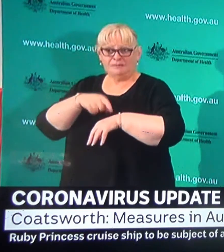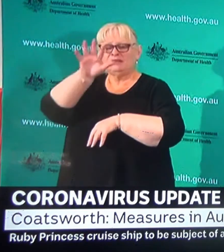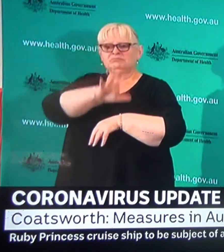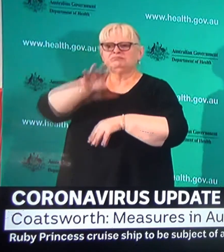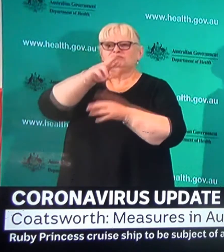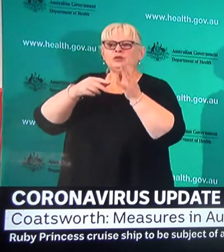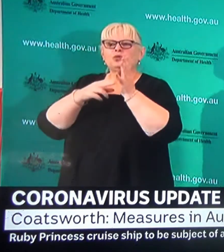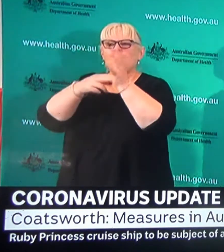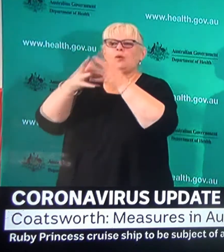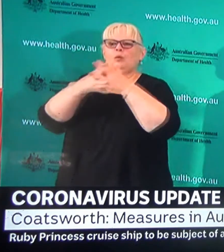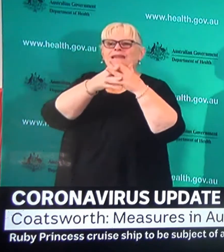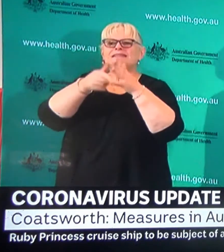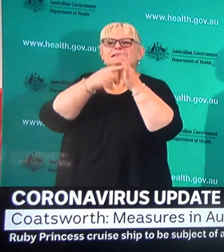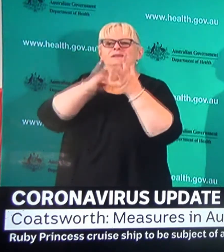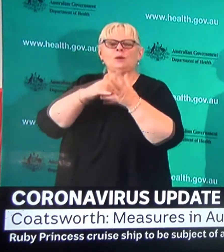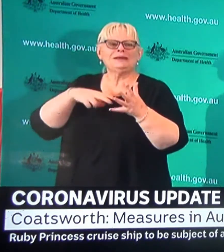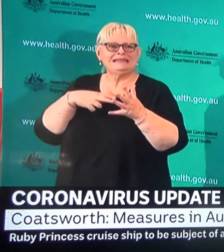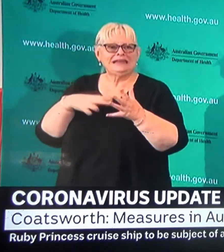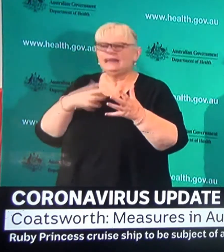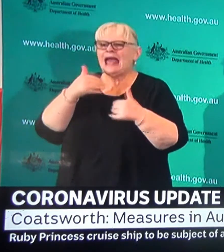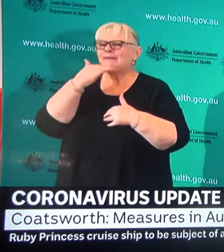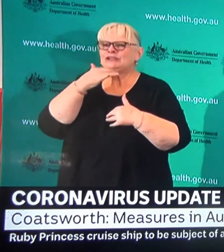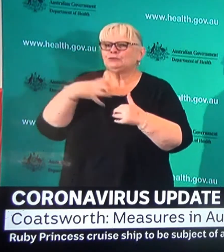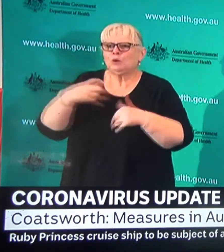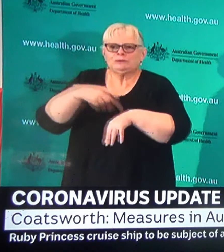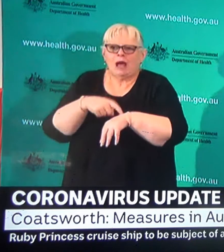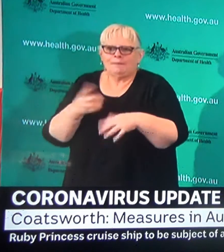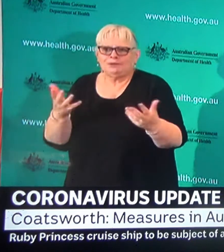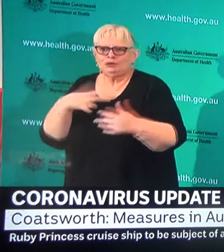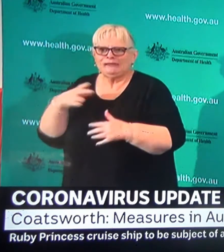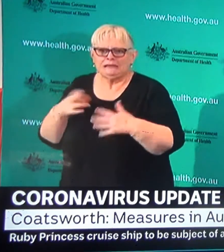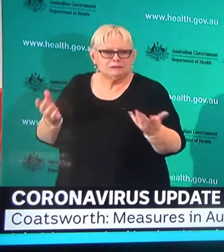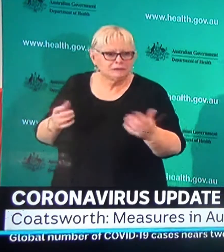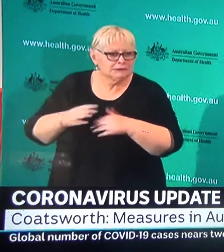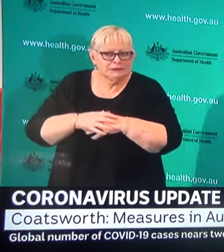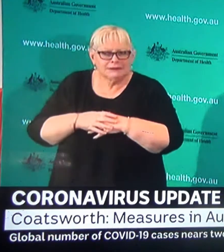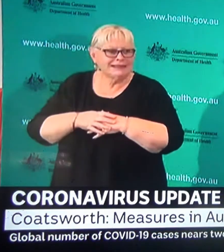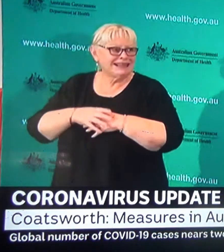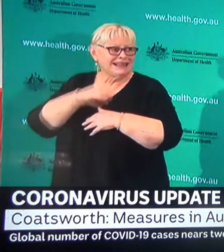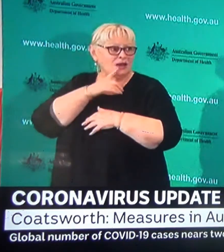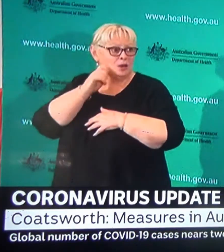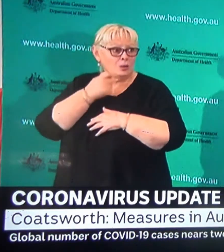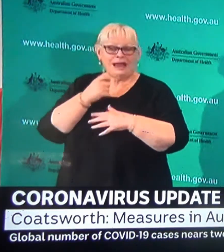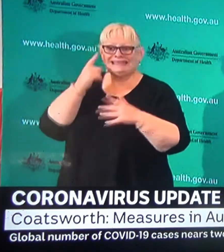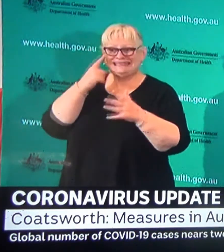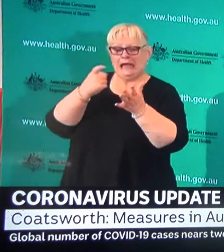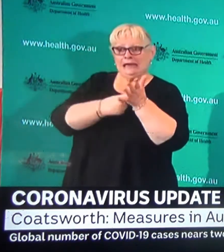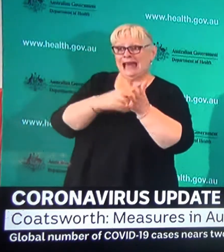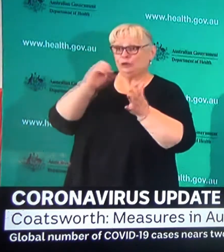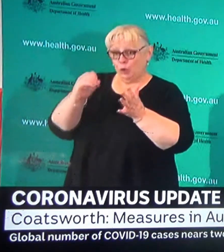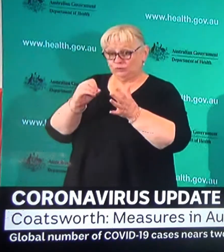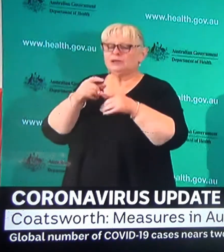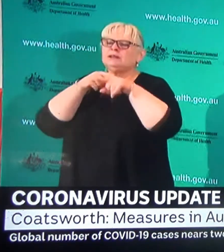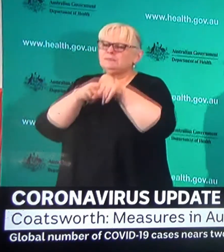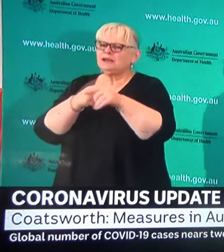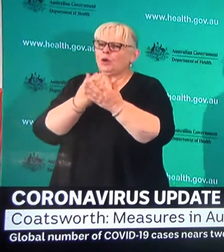How much more time before we understand how that's tracked? Well, you can certainly get an R0 based on the number